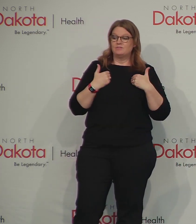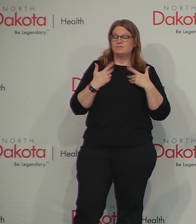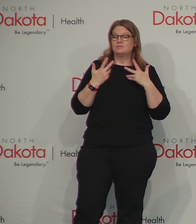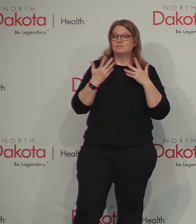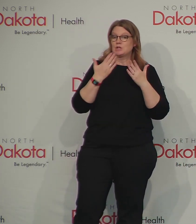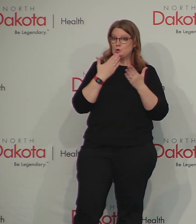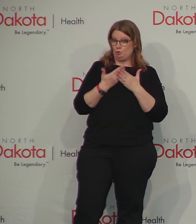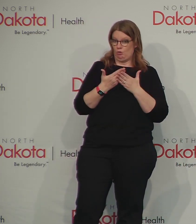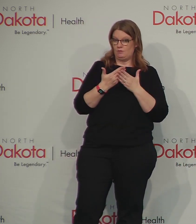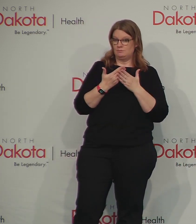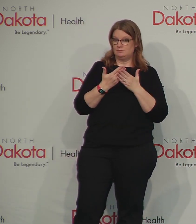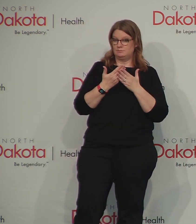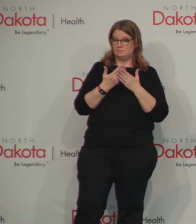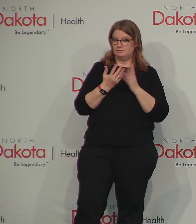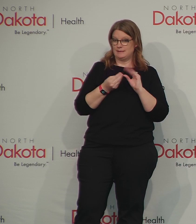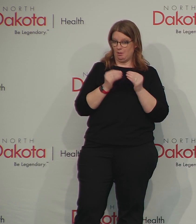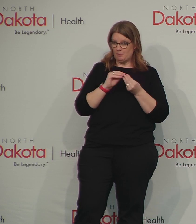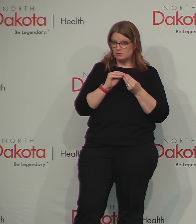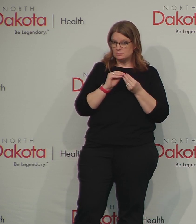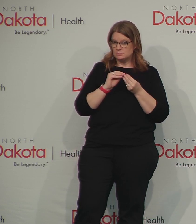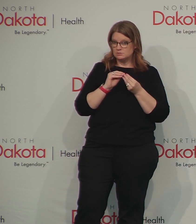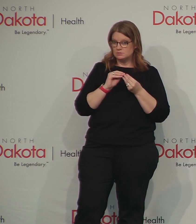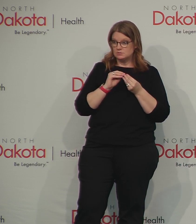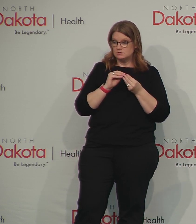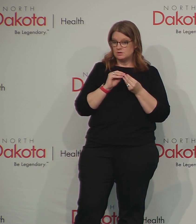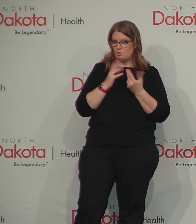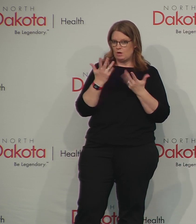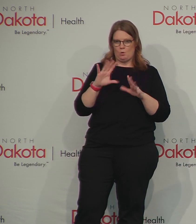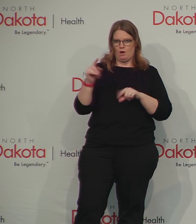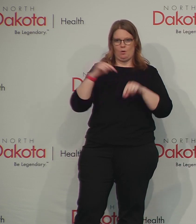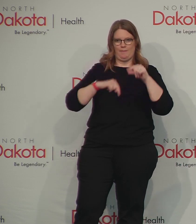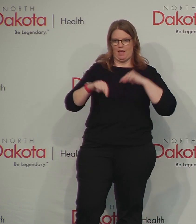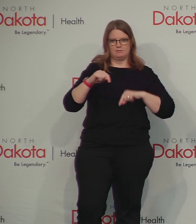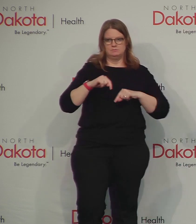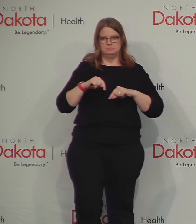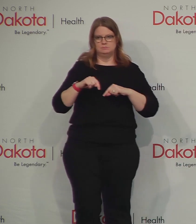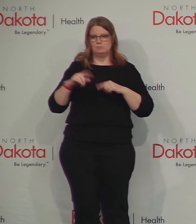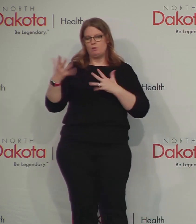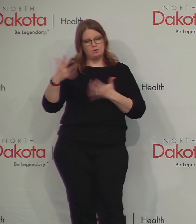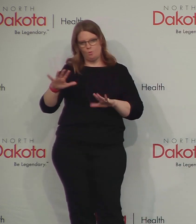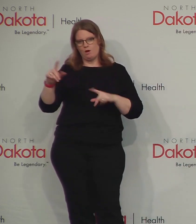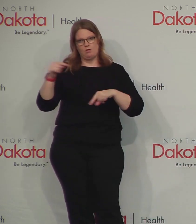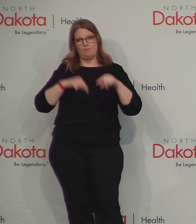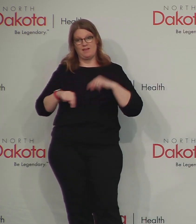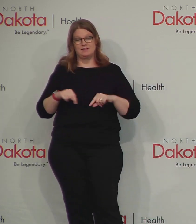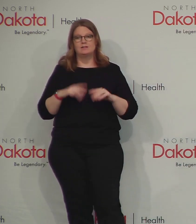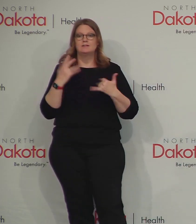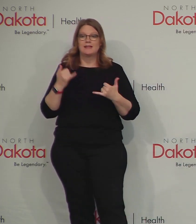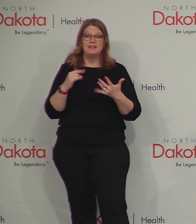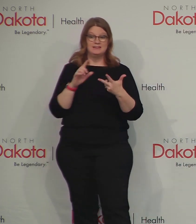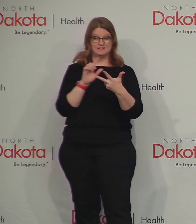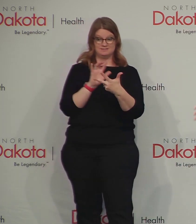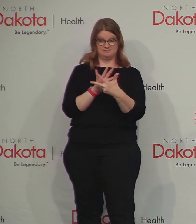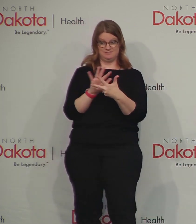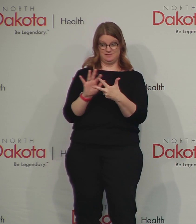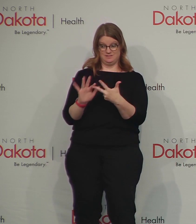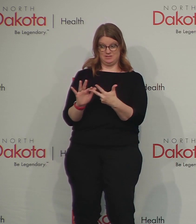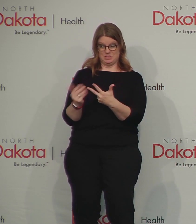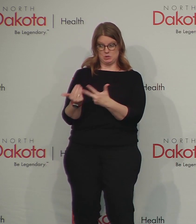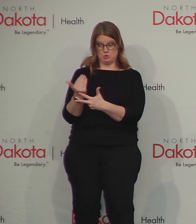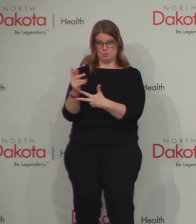we don't want to go backwards. So this, again, the biggest tool we have until these three new